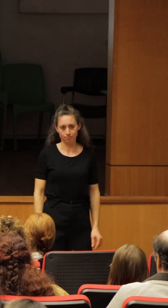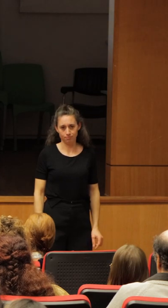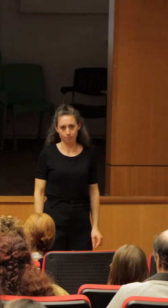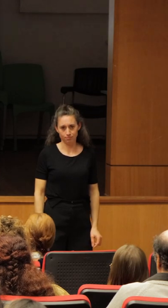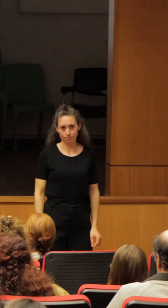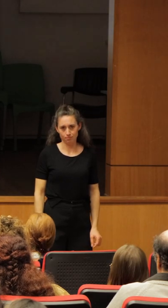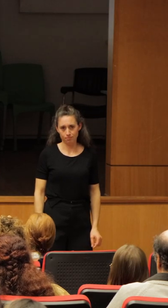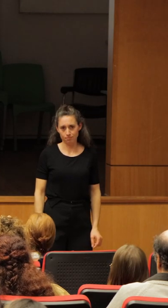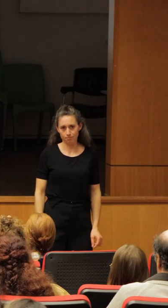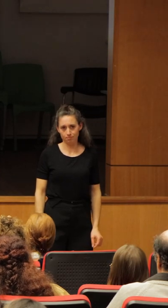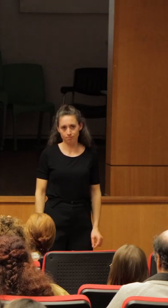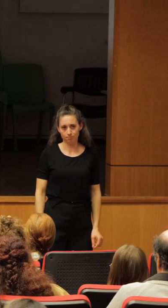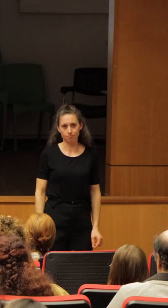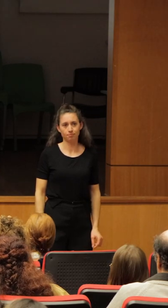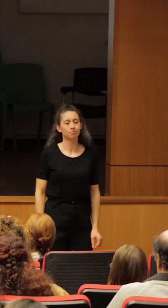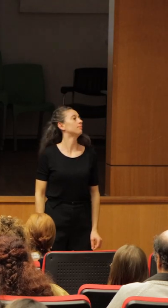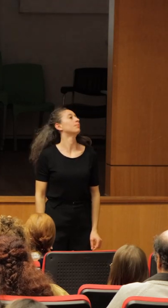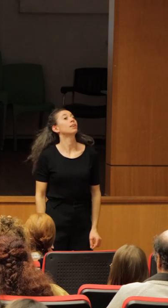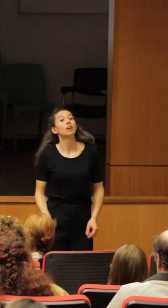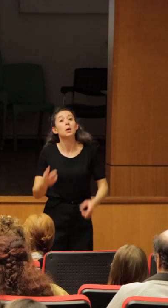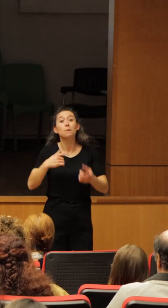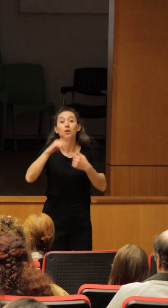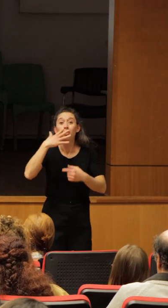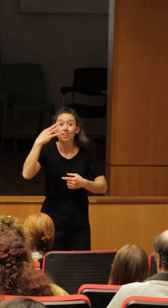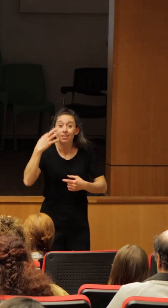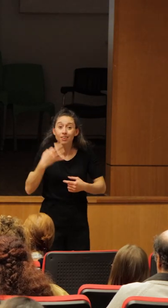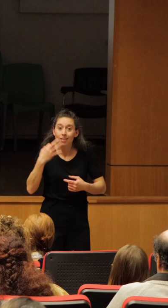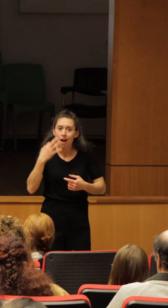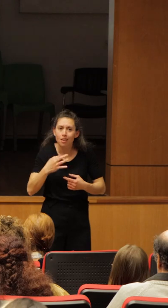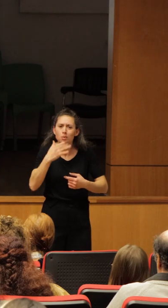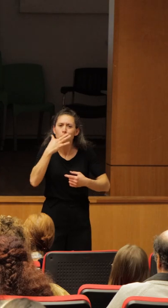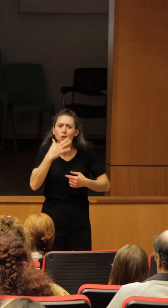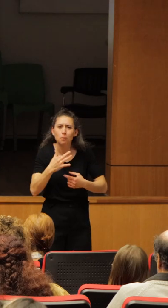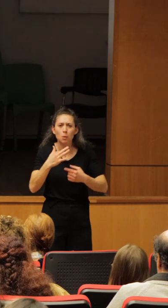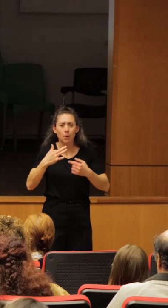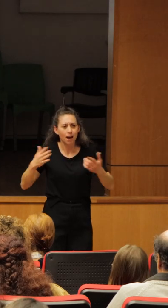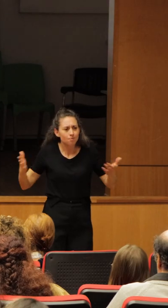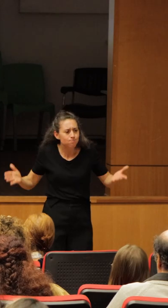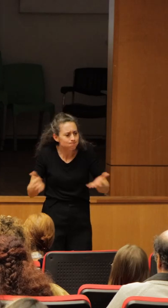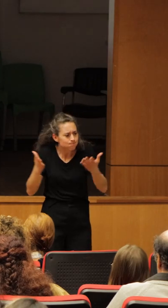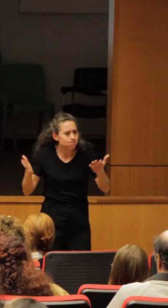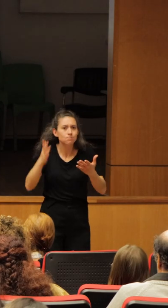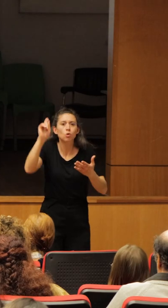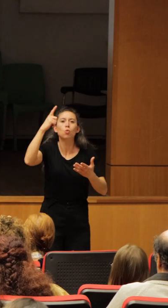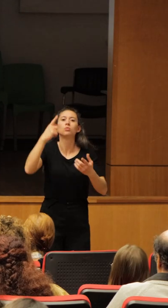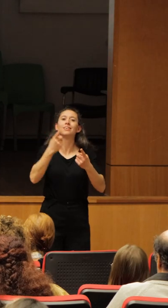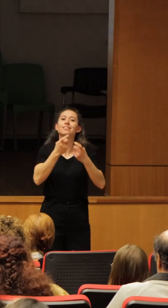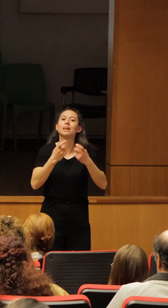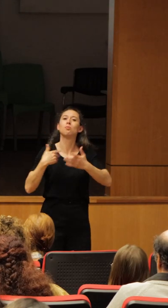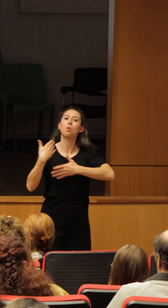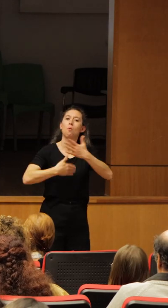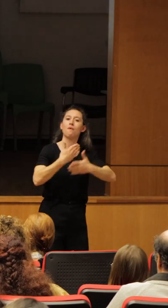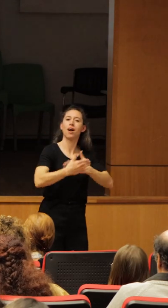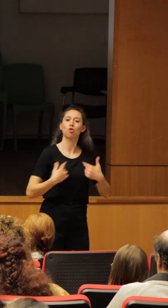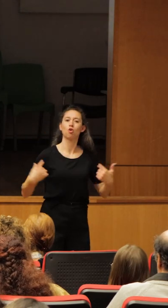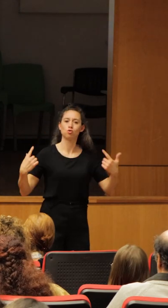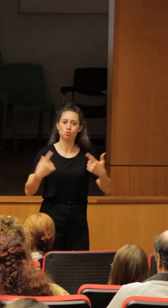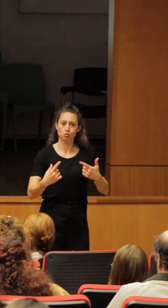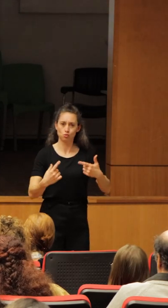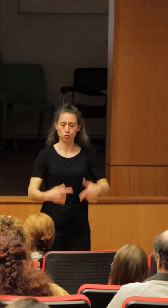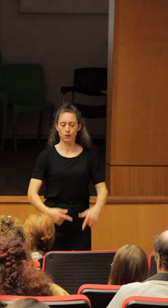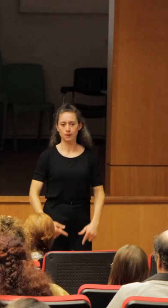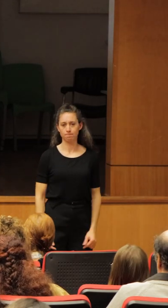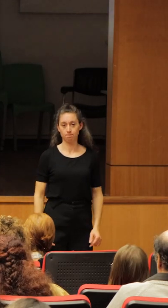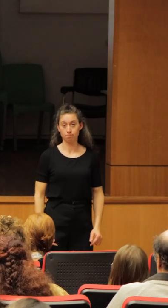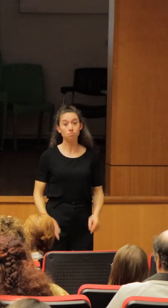light, we need to move. Pero la realidad es que para producir la luz tenemos que movernos. And that's true in physics